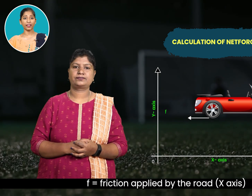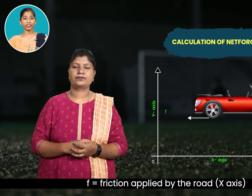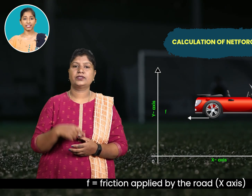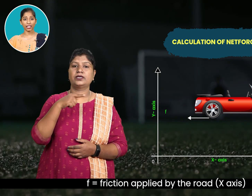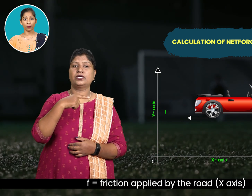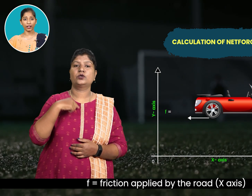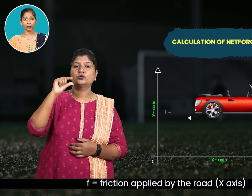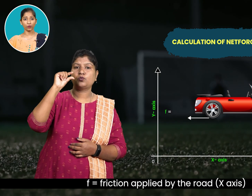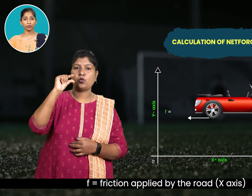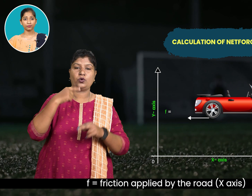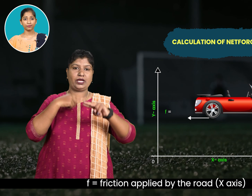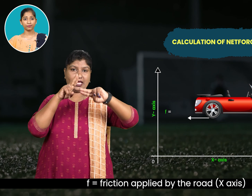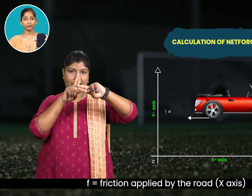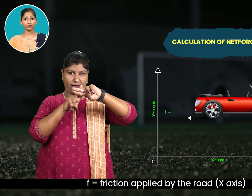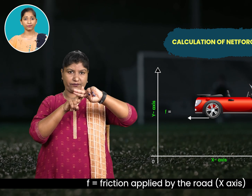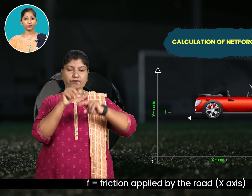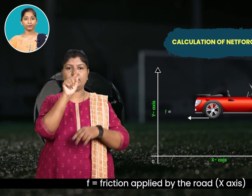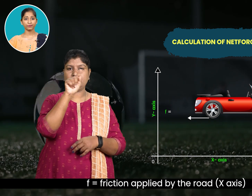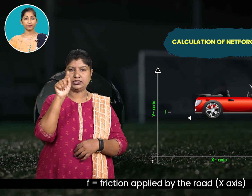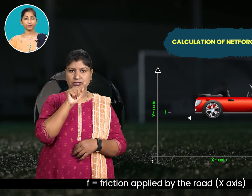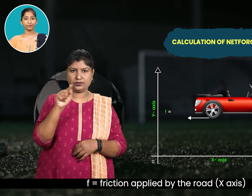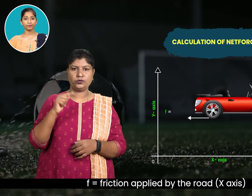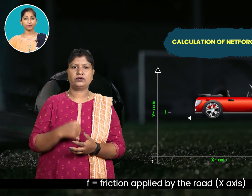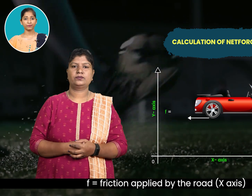Small f is equal to